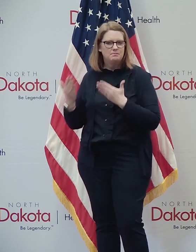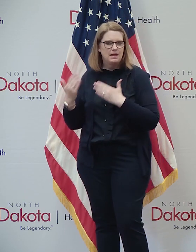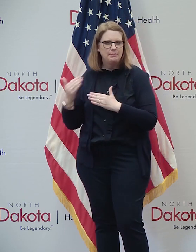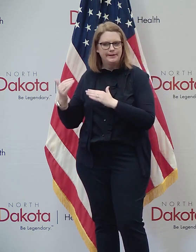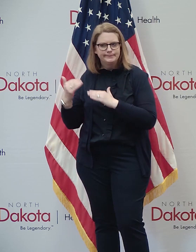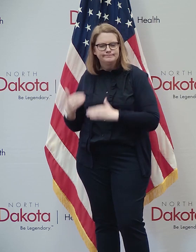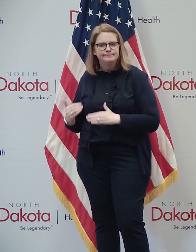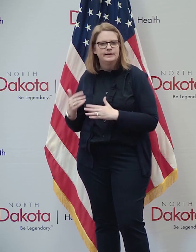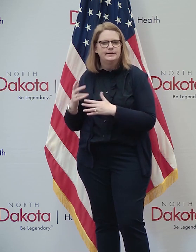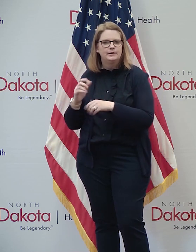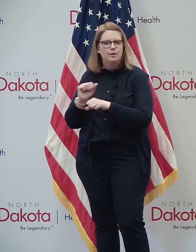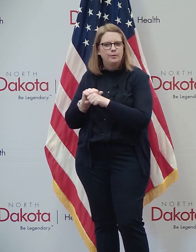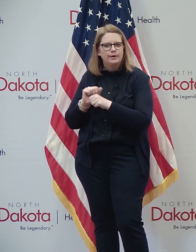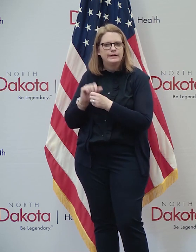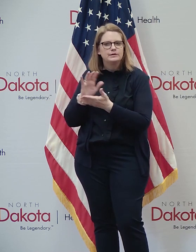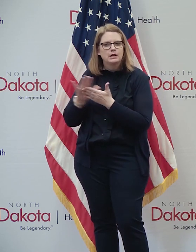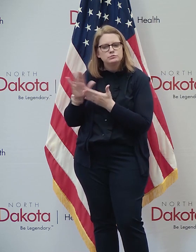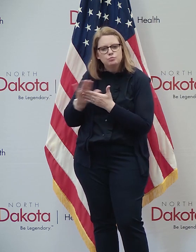target those,